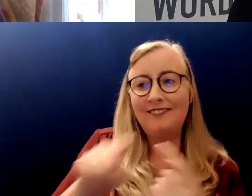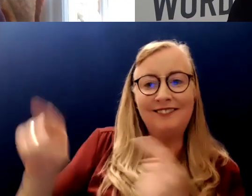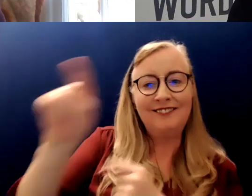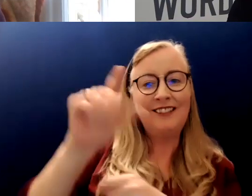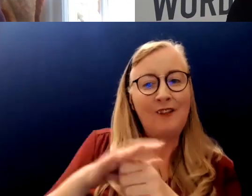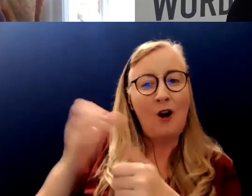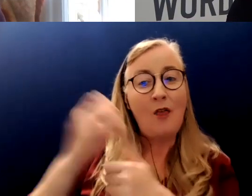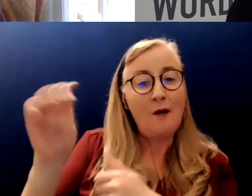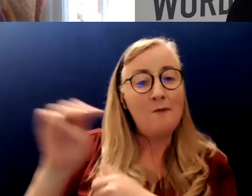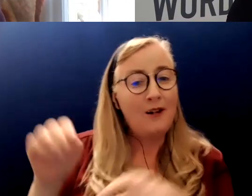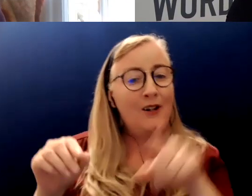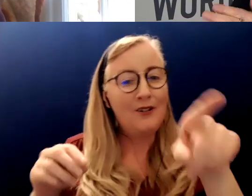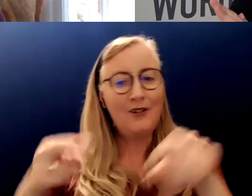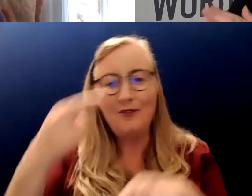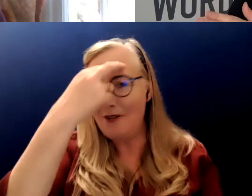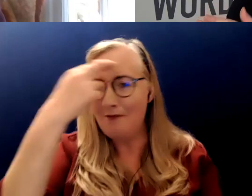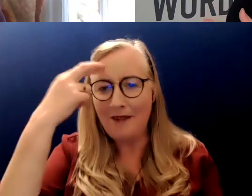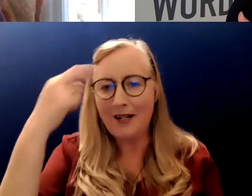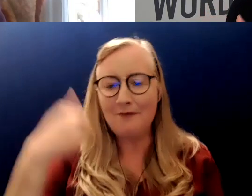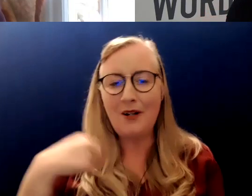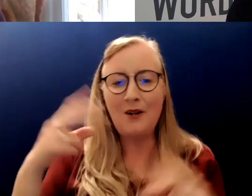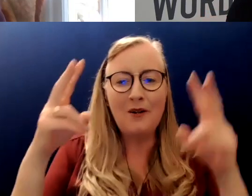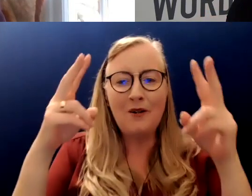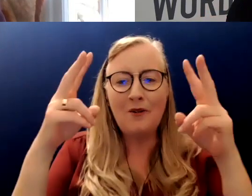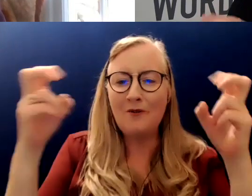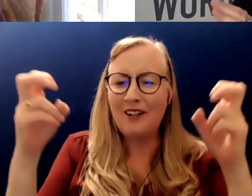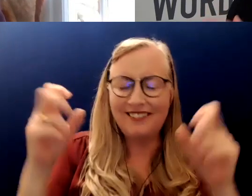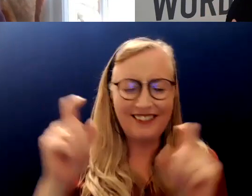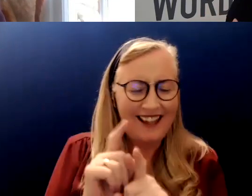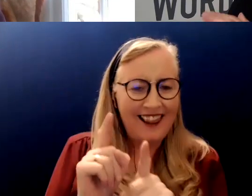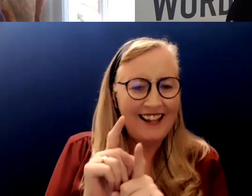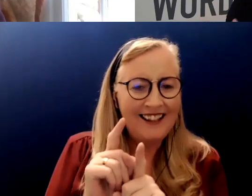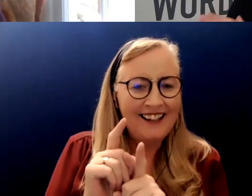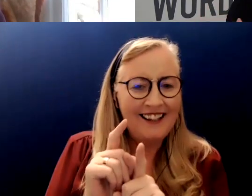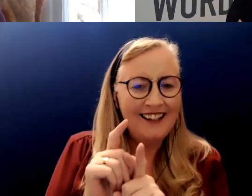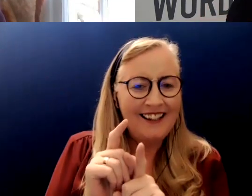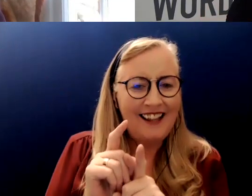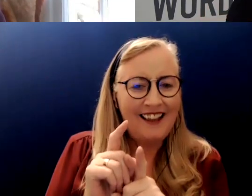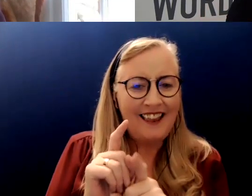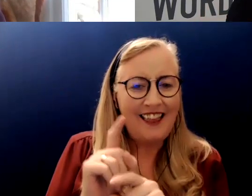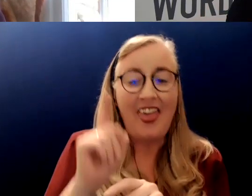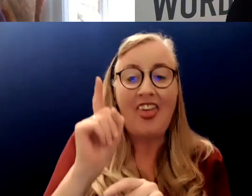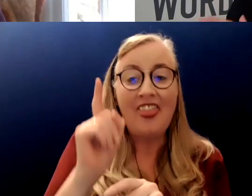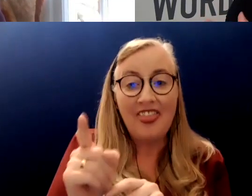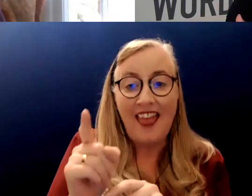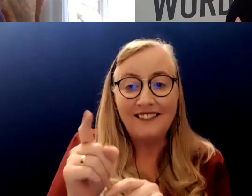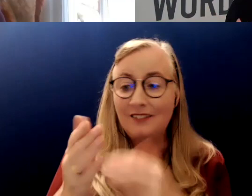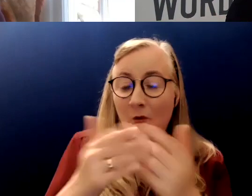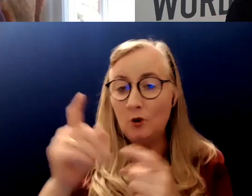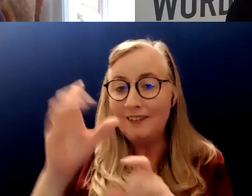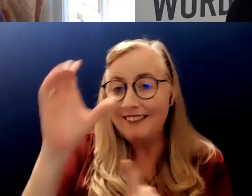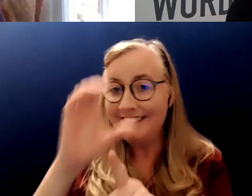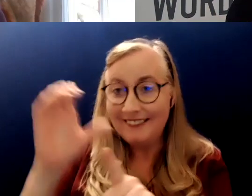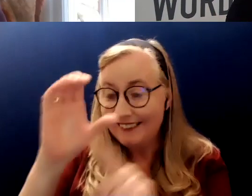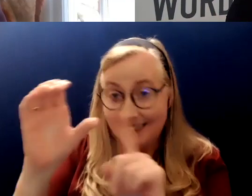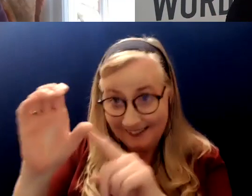You've reminded me of the Rumi quote. Doesn't it go along the line, something that which you are seeking is seeking